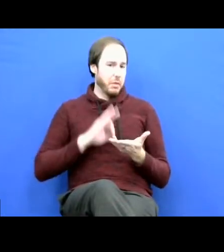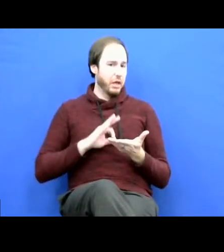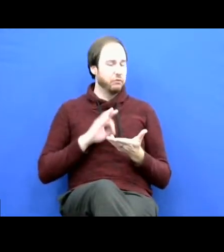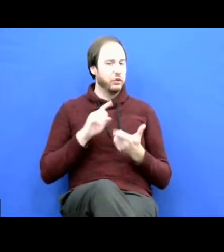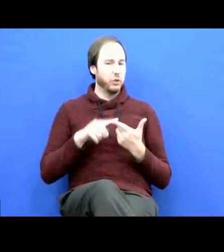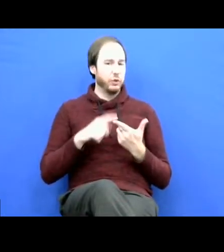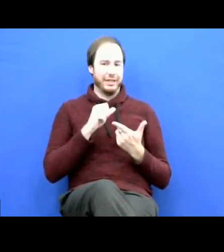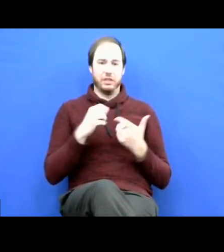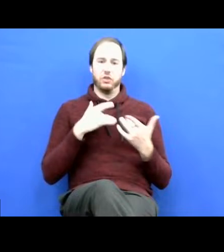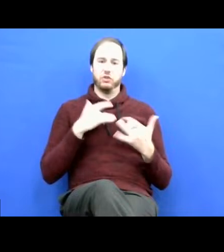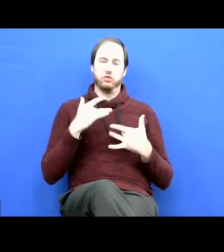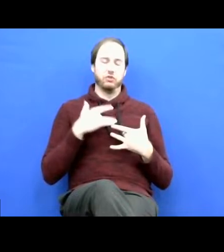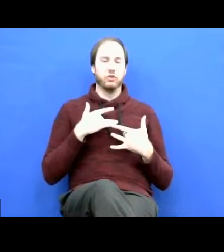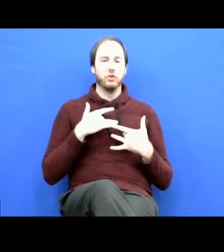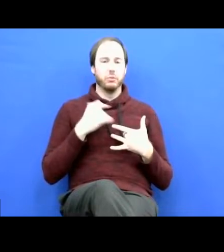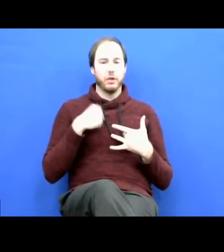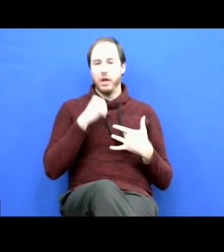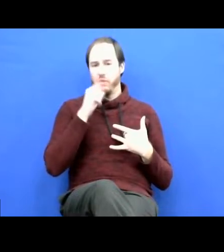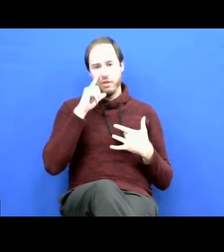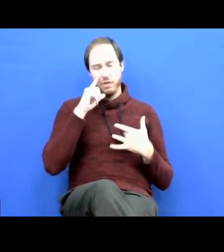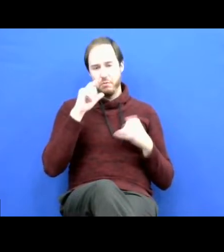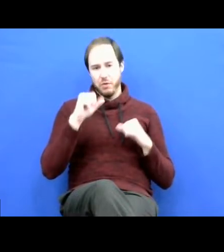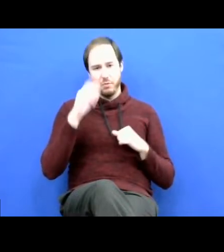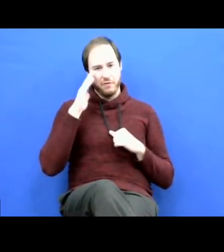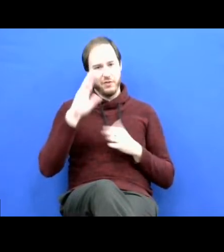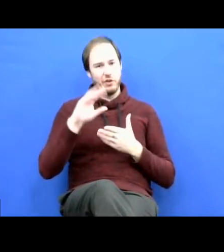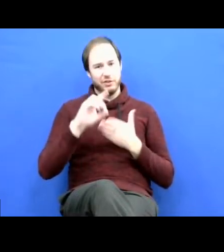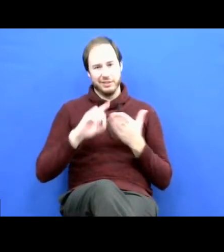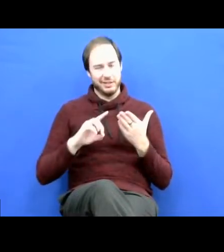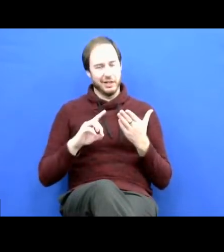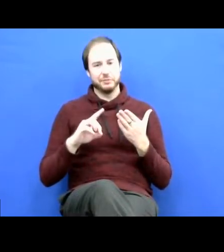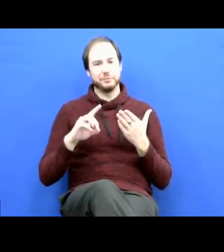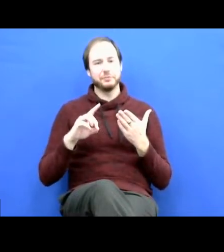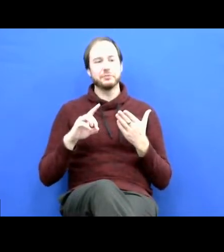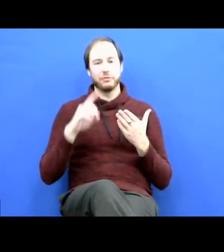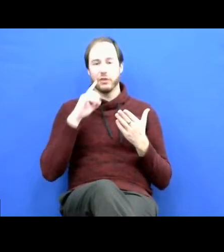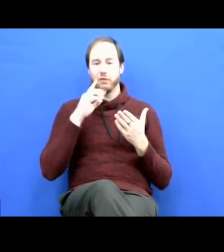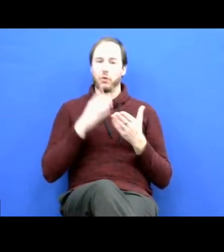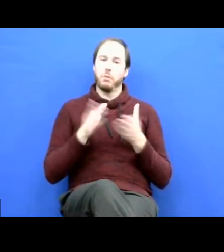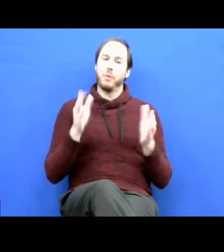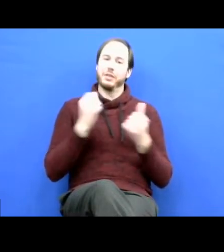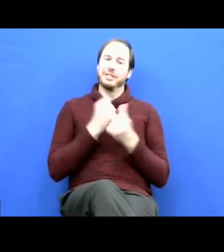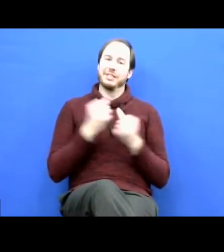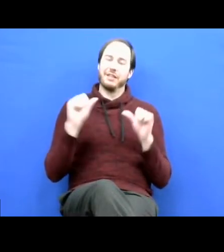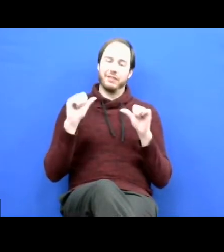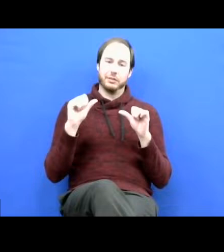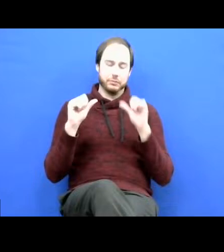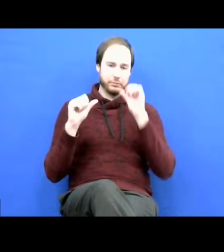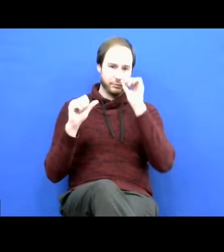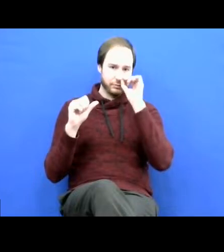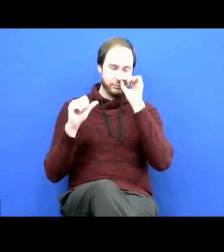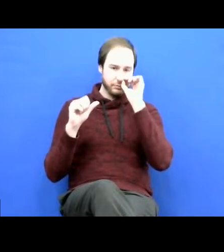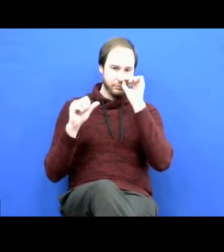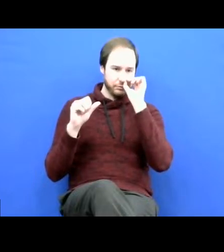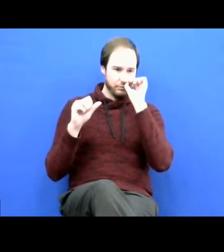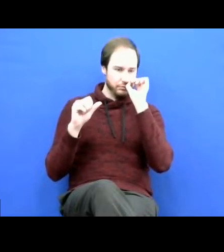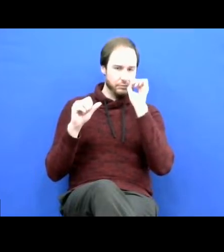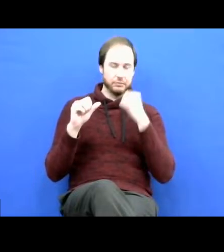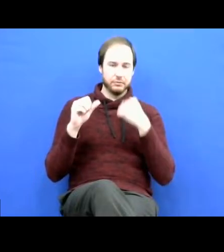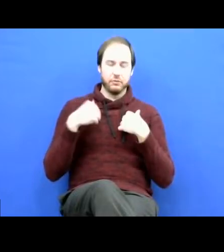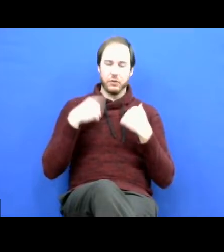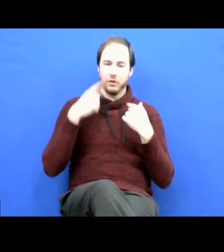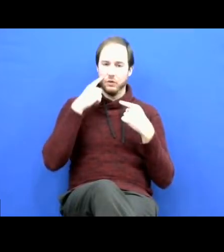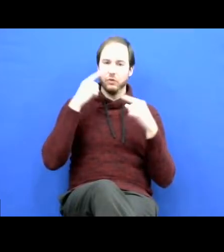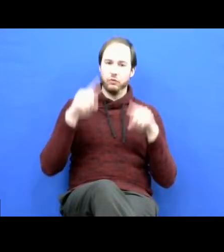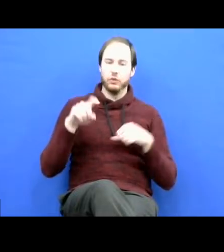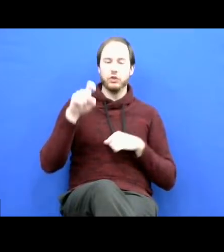the concerns they have. I just don't know whether it's possible because, again, from a public safety standpoint, I agree they